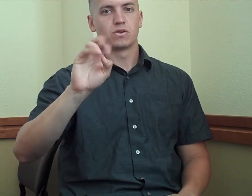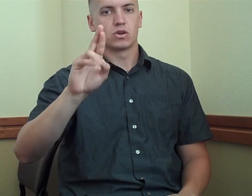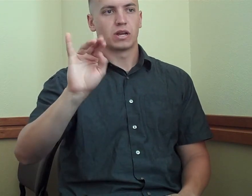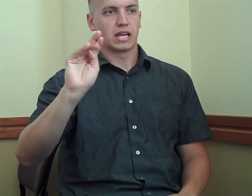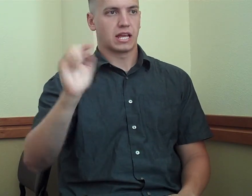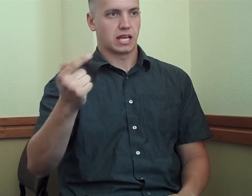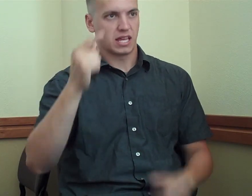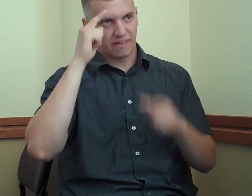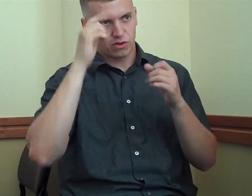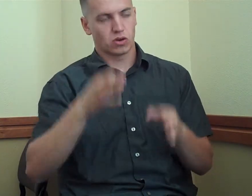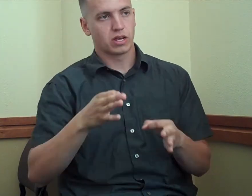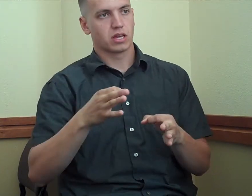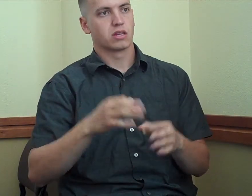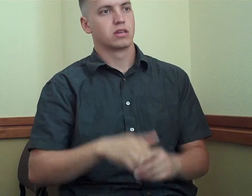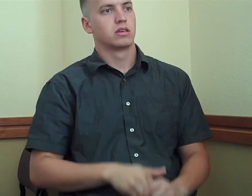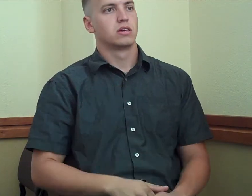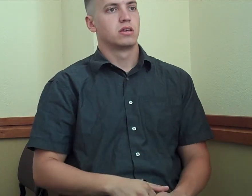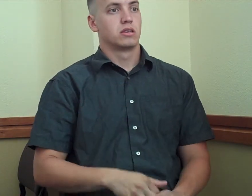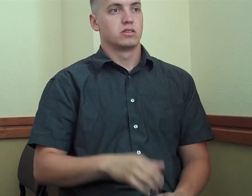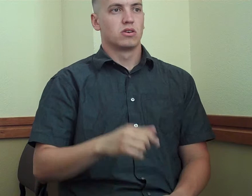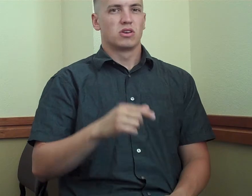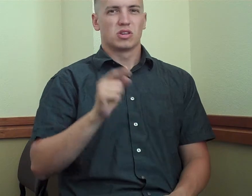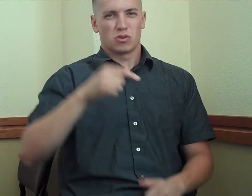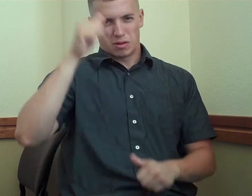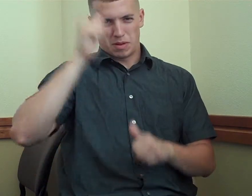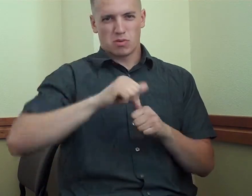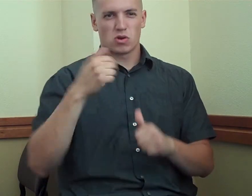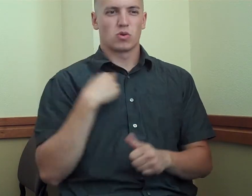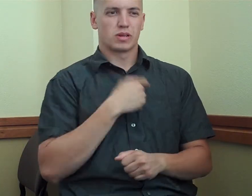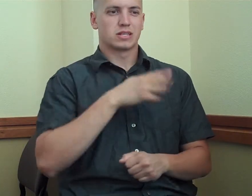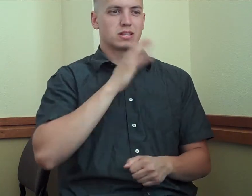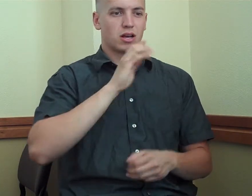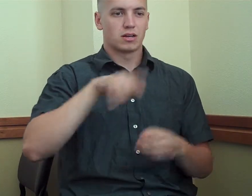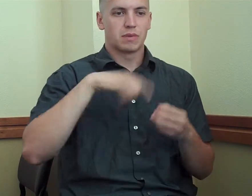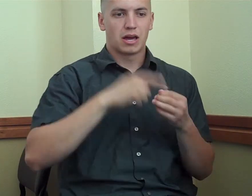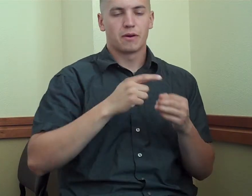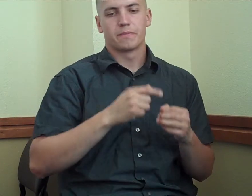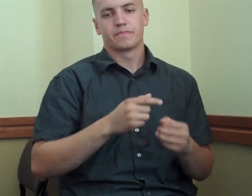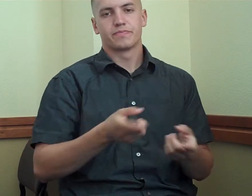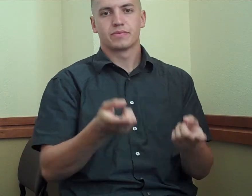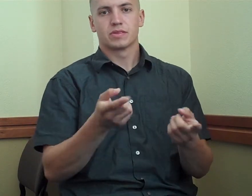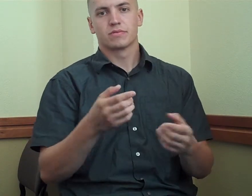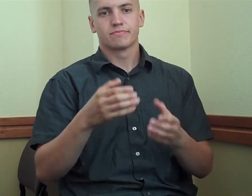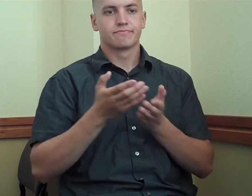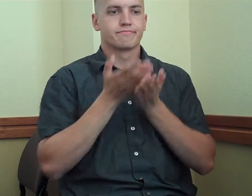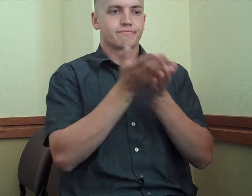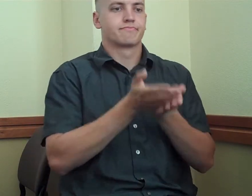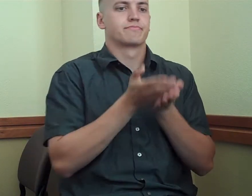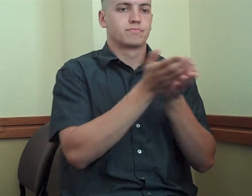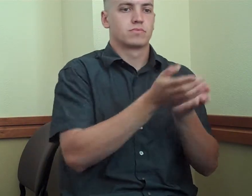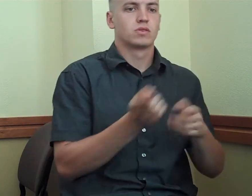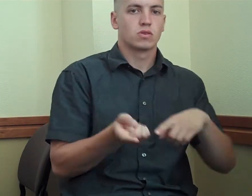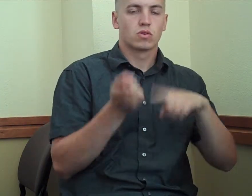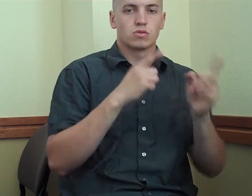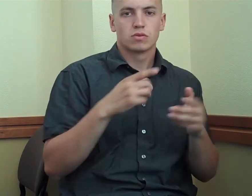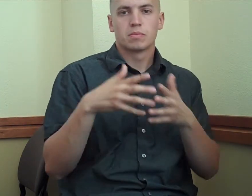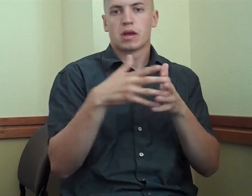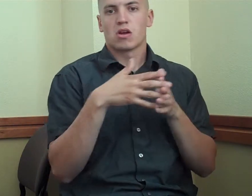Many Days to America? And it talked about a boat bobbing? And Jose had seen a boat and he knew that boats went back and forth like this. He used